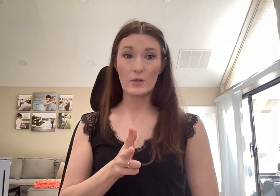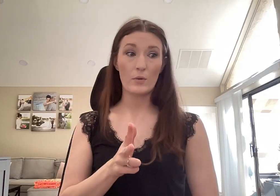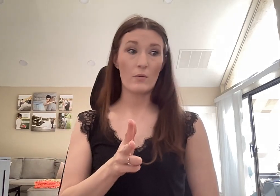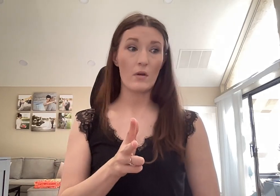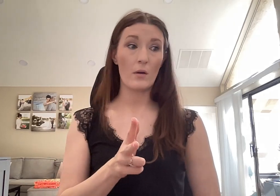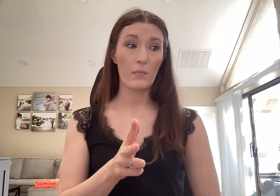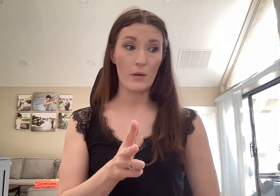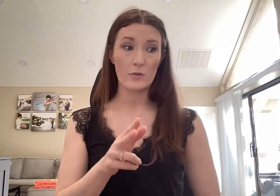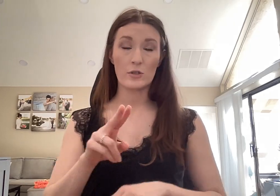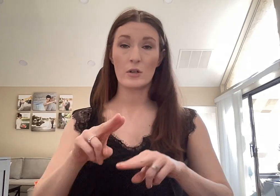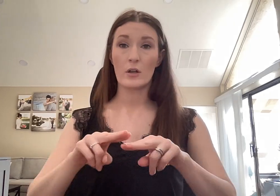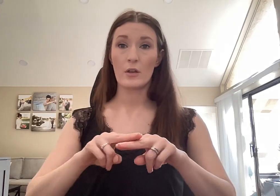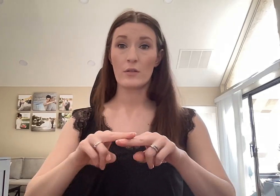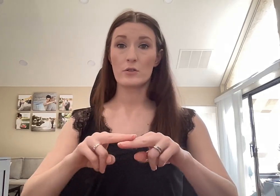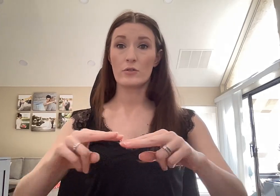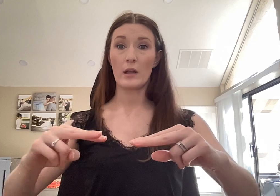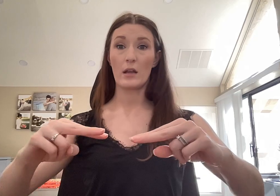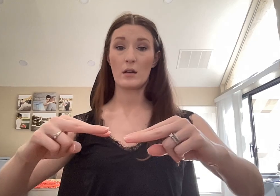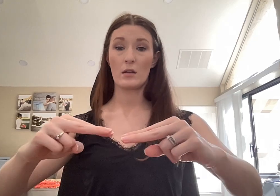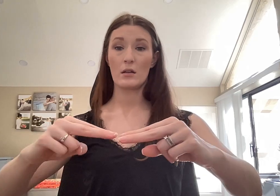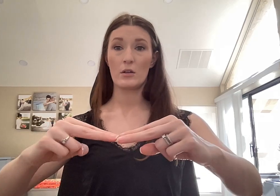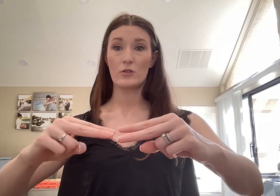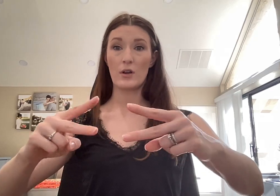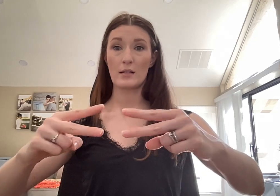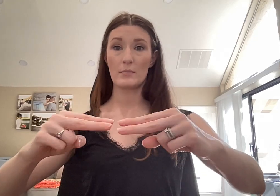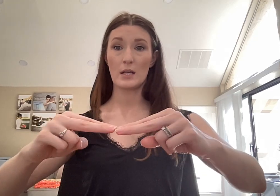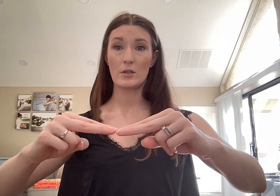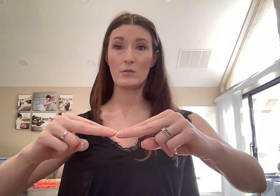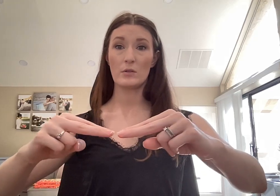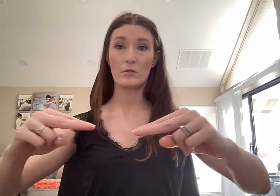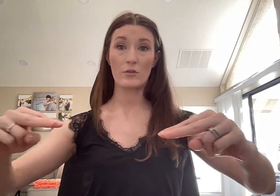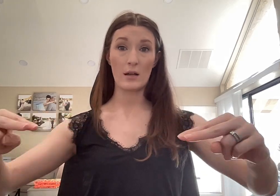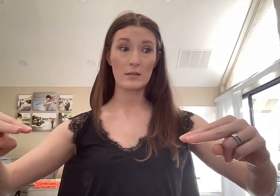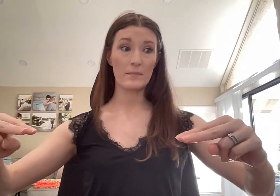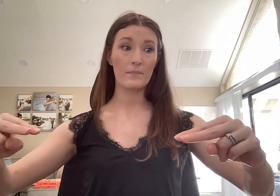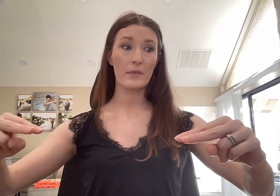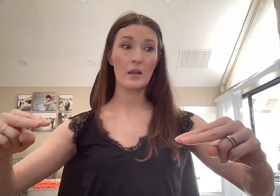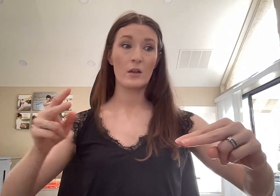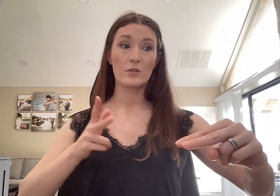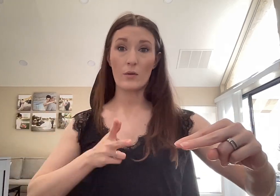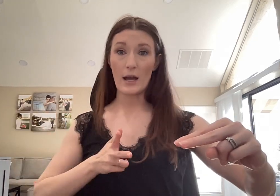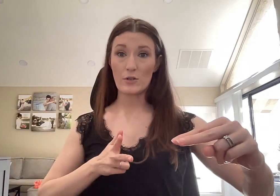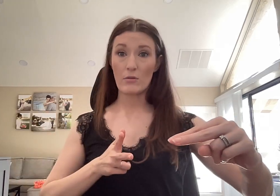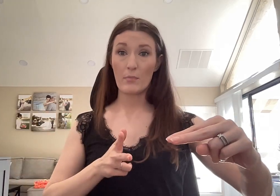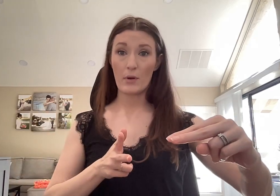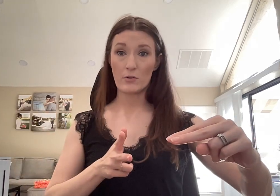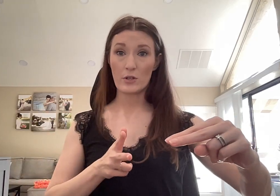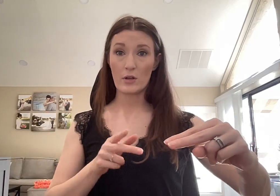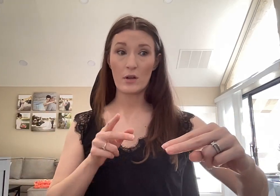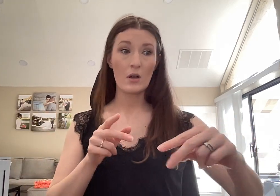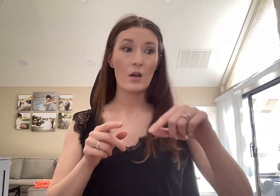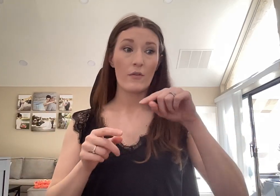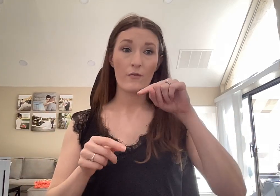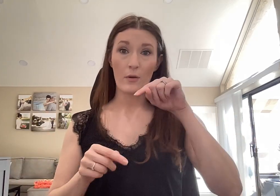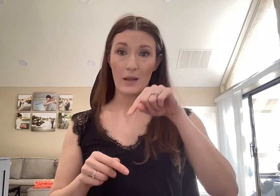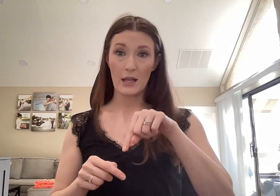to approach the train tracks. I'm going to take 2 tracks. So as you approach, from